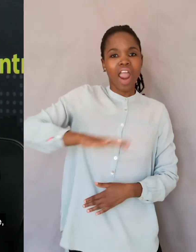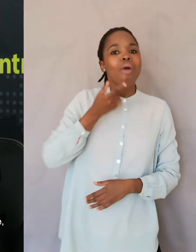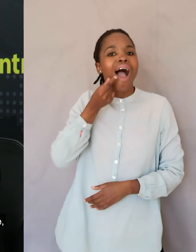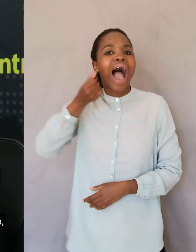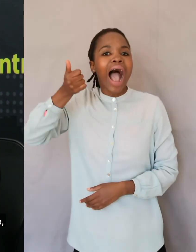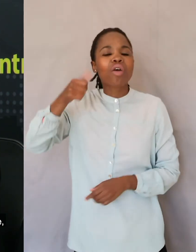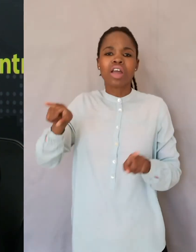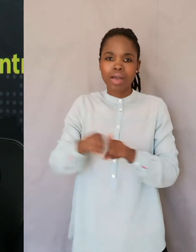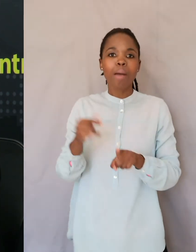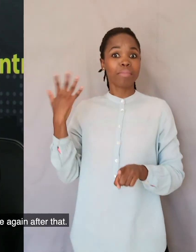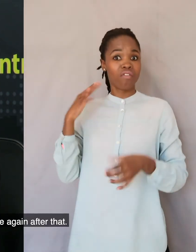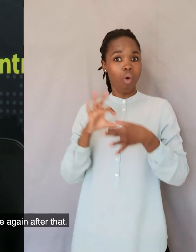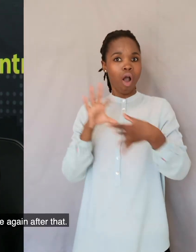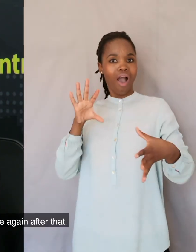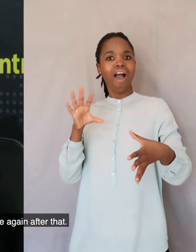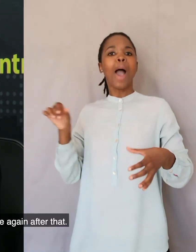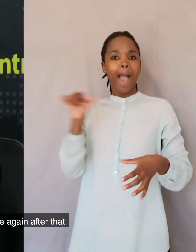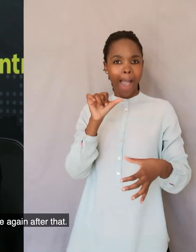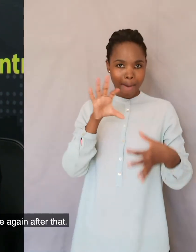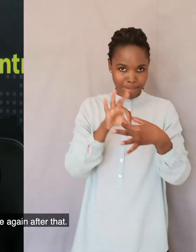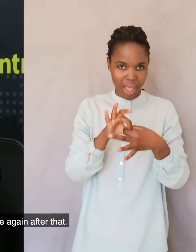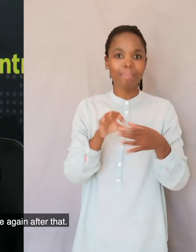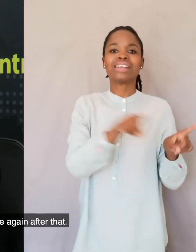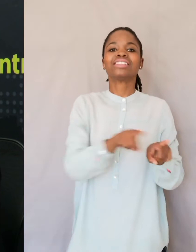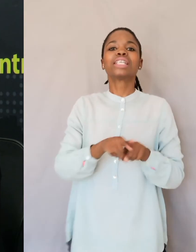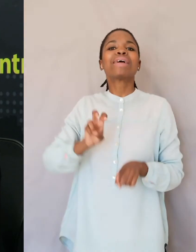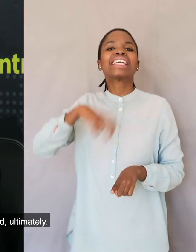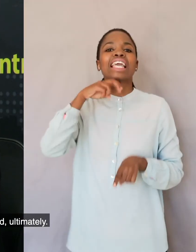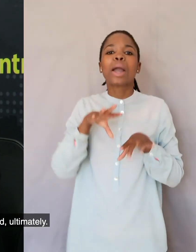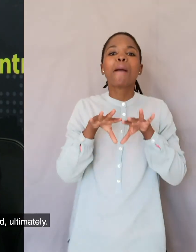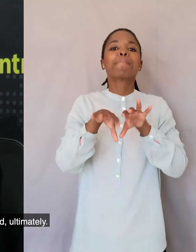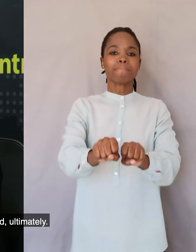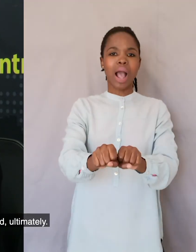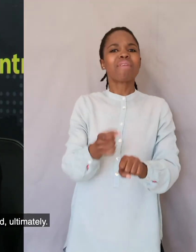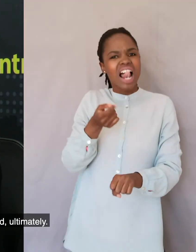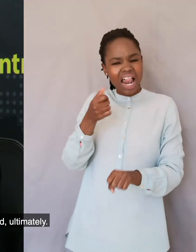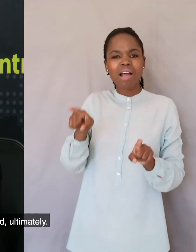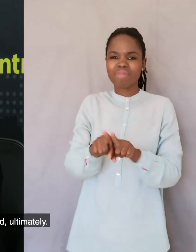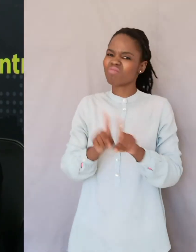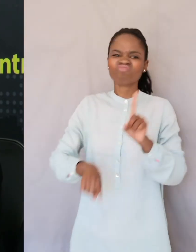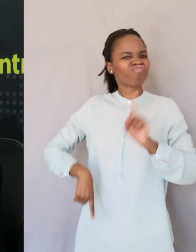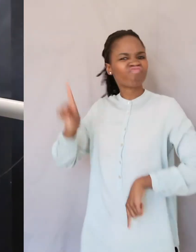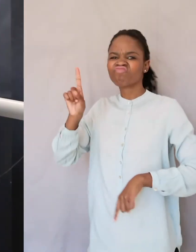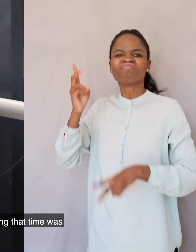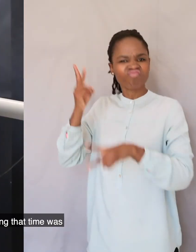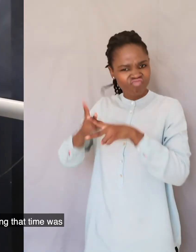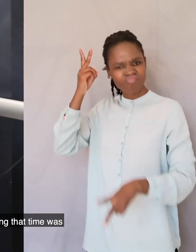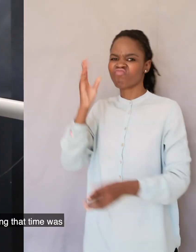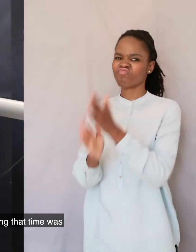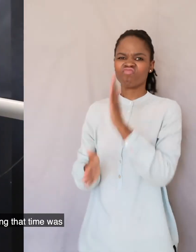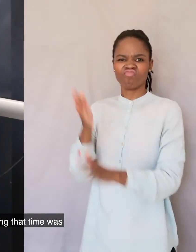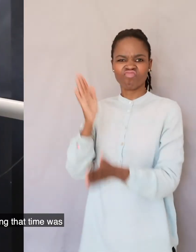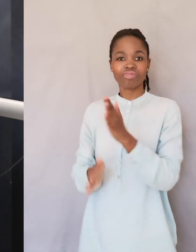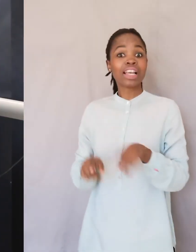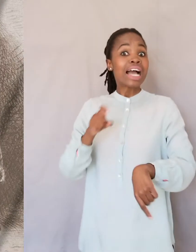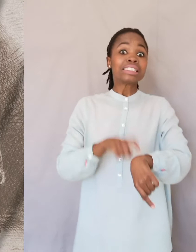a second time, becoming king for a short while again after that, and then he was deposed, ultimately. But what happened during